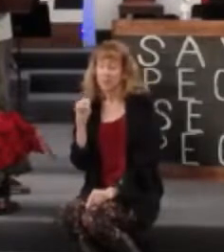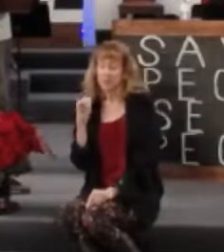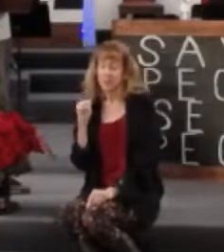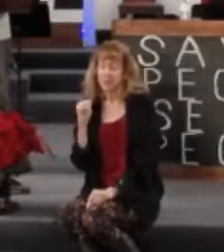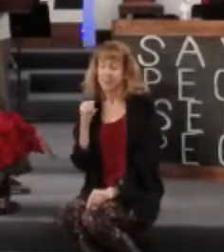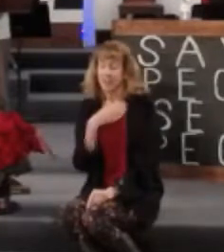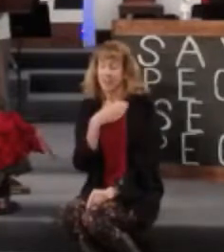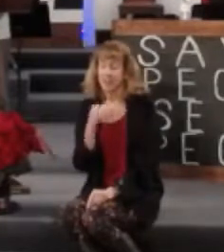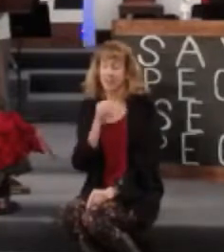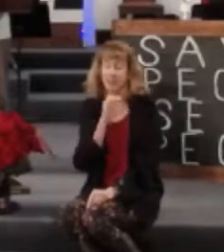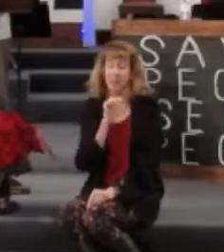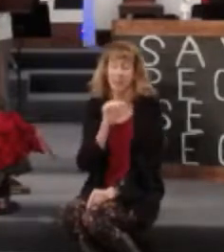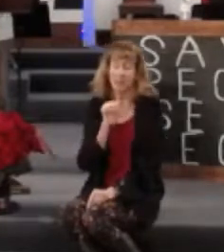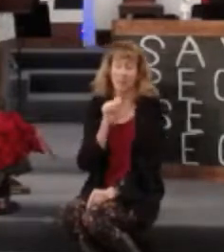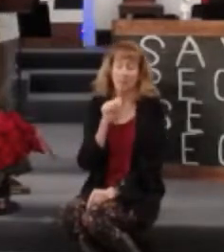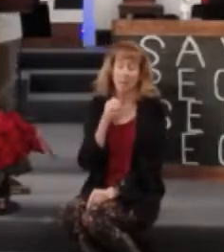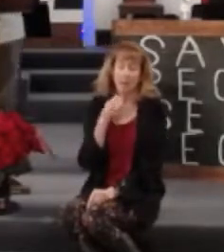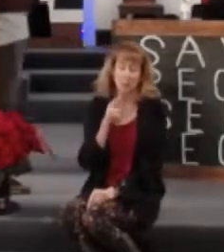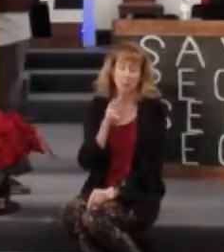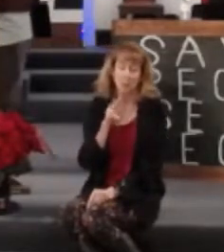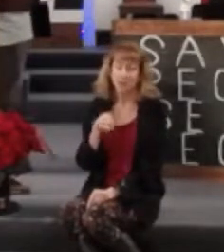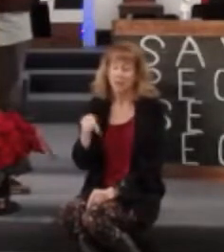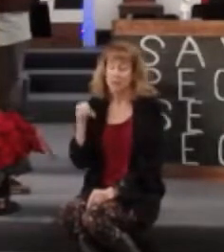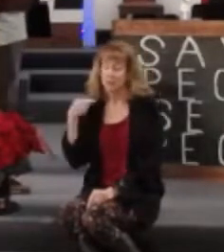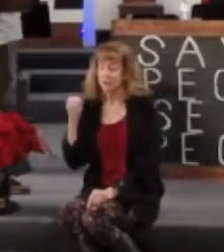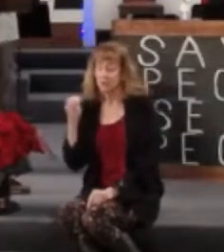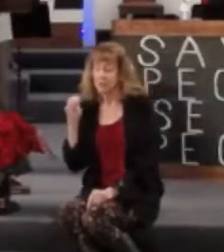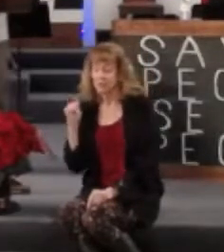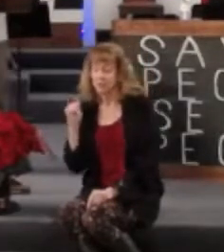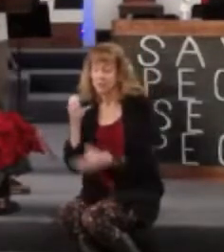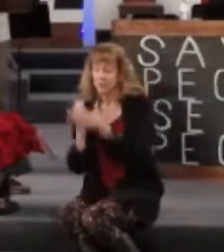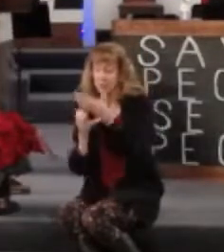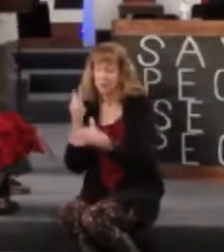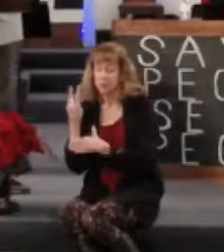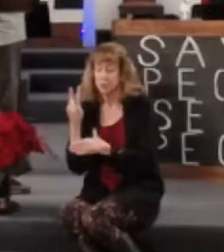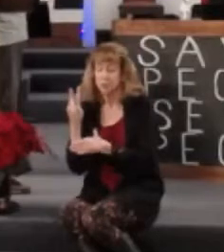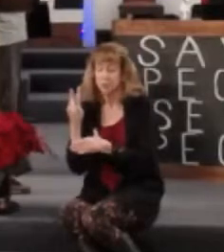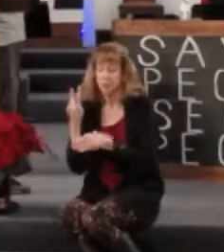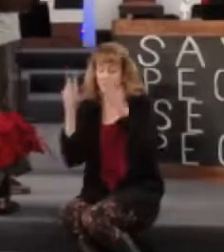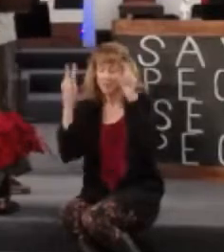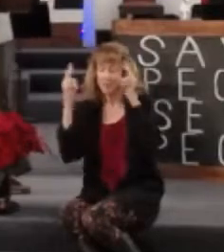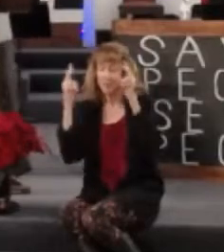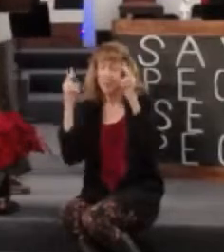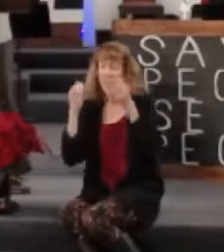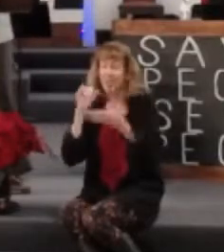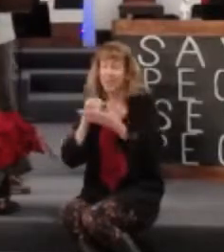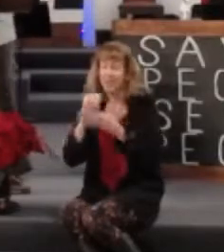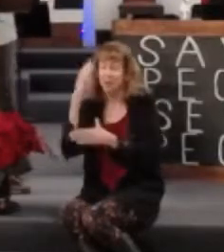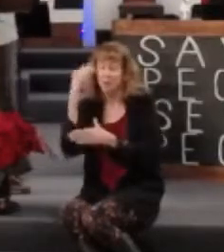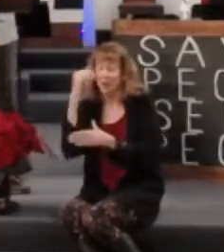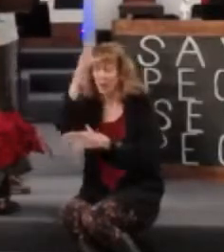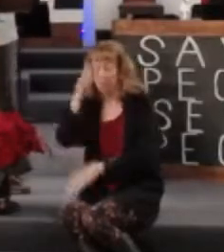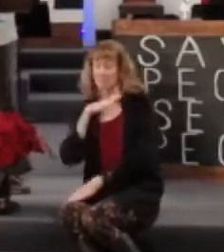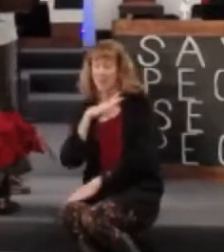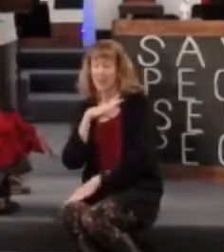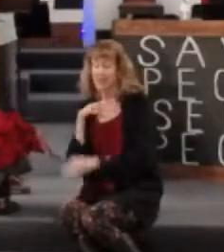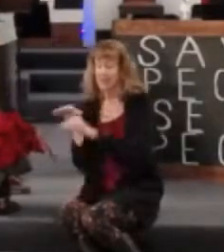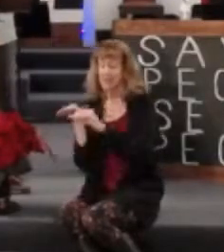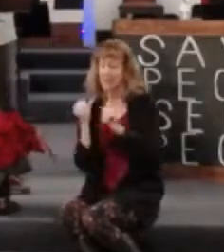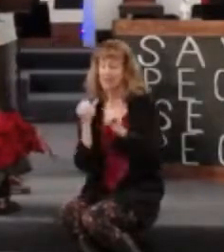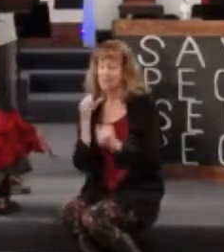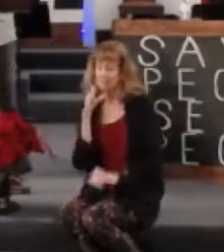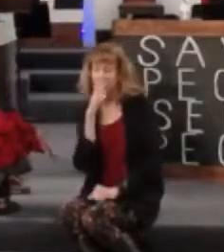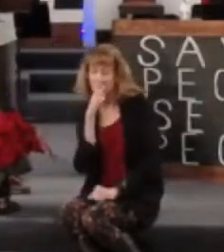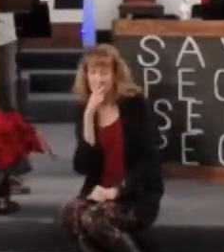Matthew. In Genesis chapter 2, 24, he quoted, "That is why a man leaves his father and mother and